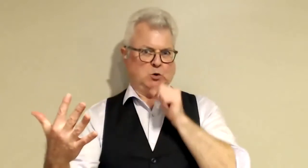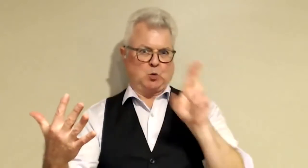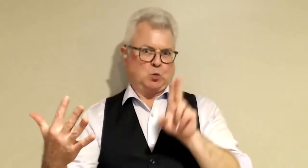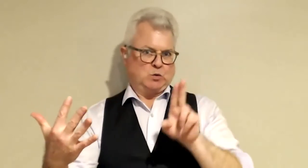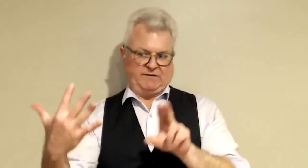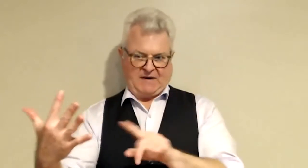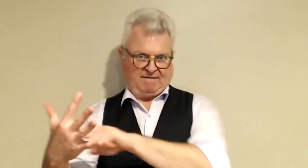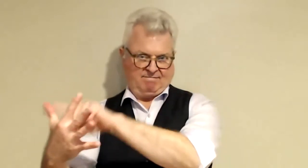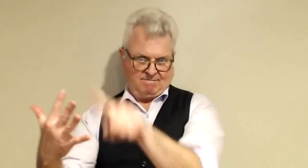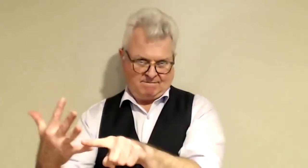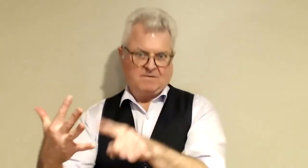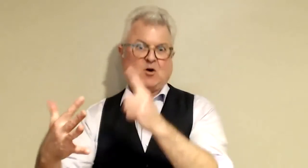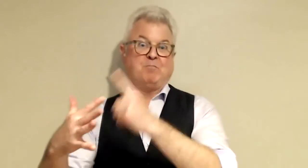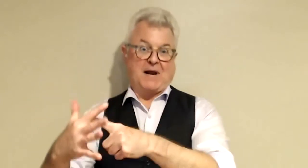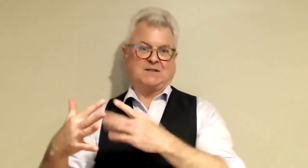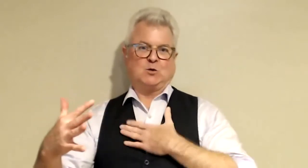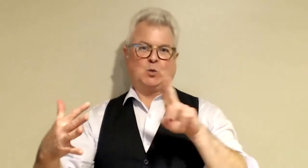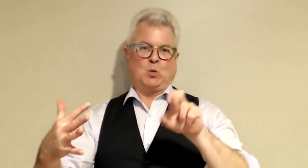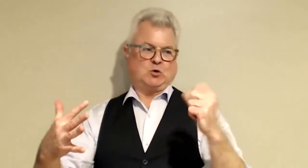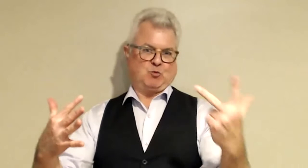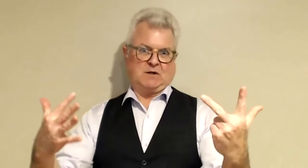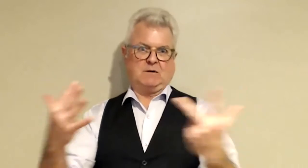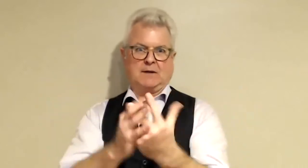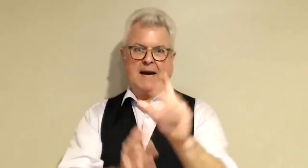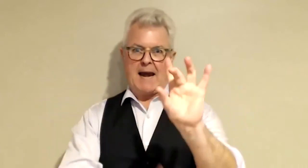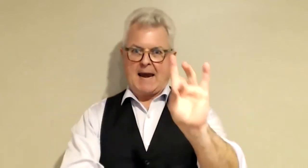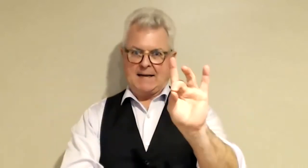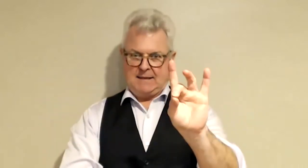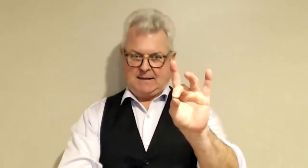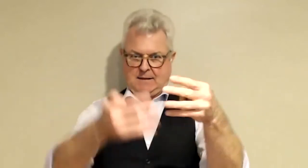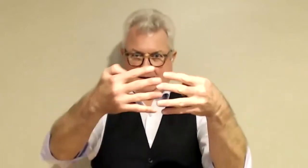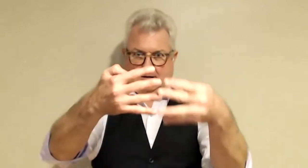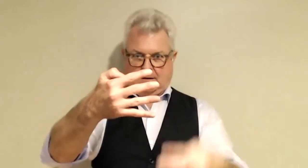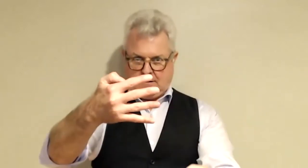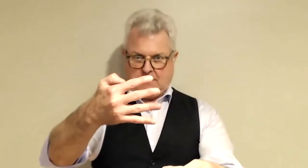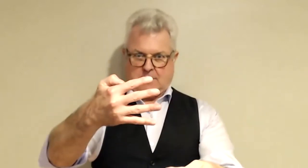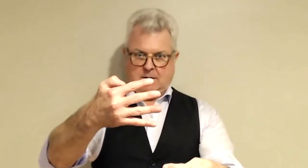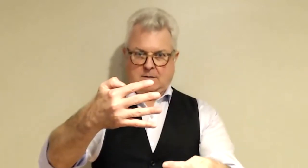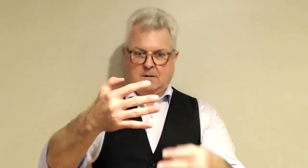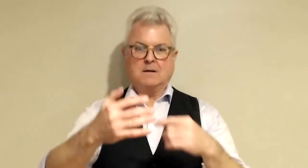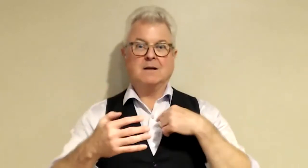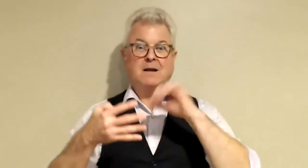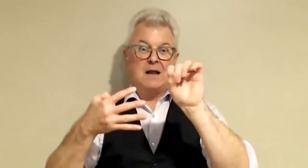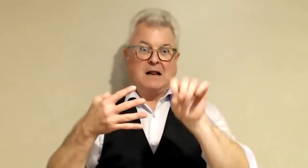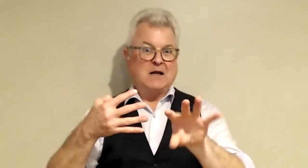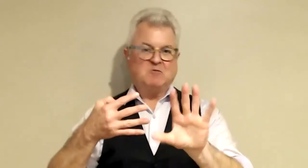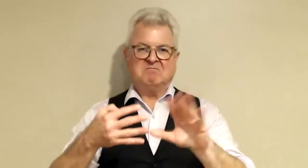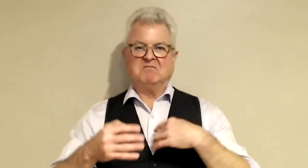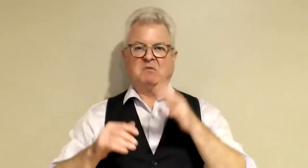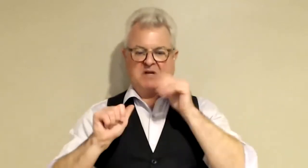8. 5 of them are not mentioned, but the 3 of them are what the 3 are used in the United States. So they have a total of 8. I'm